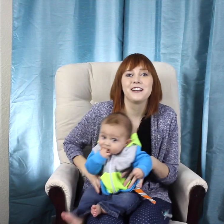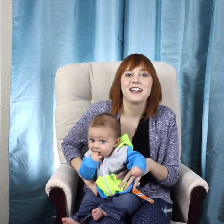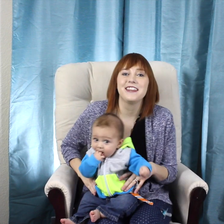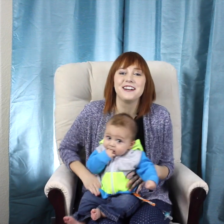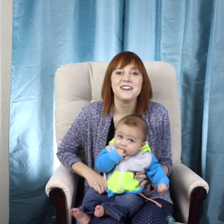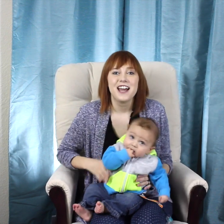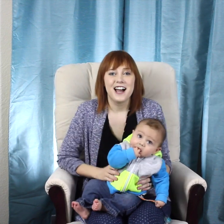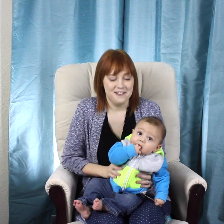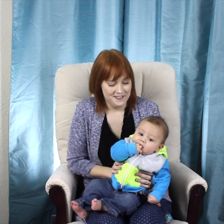thing I can think of.